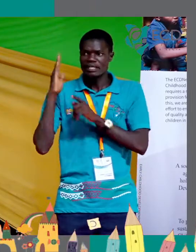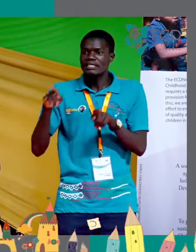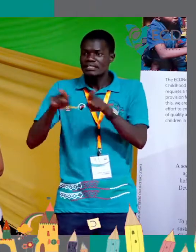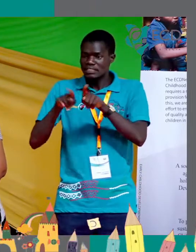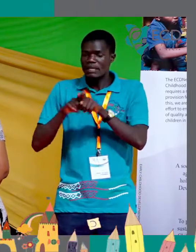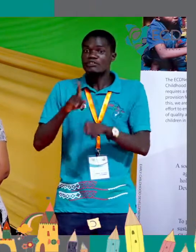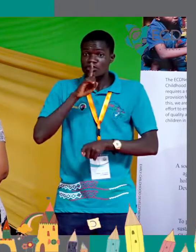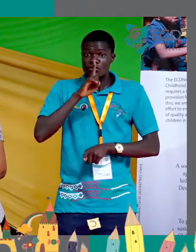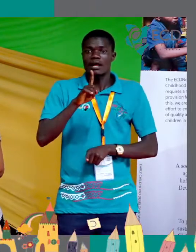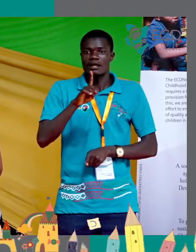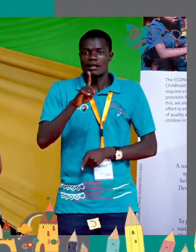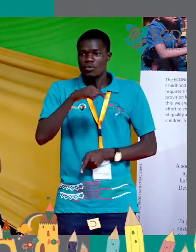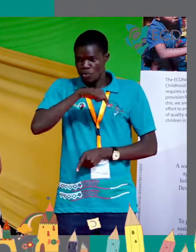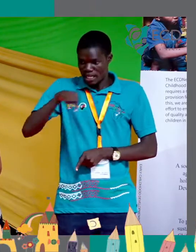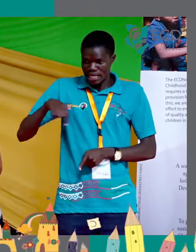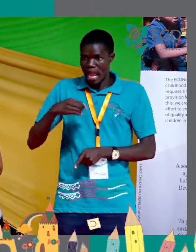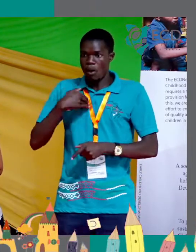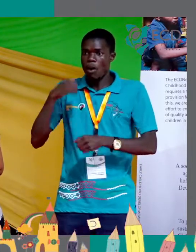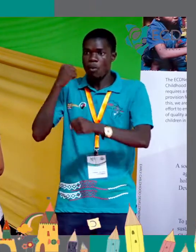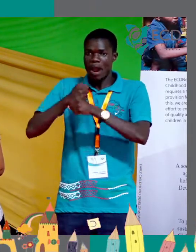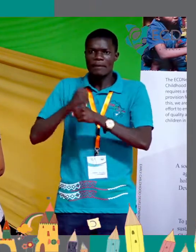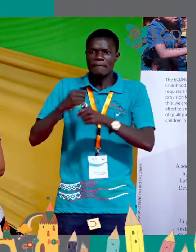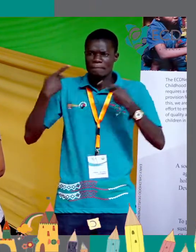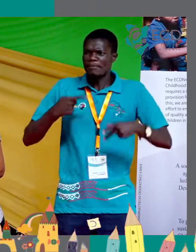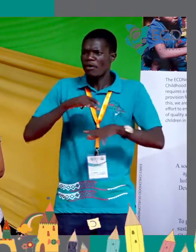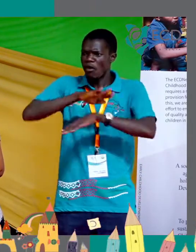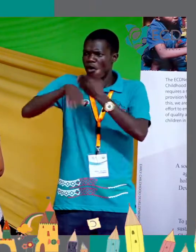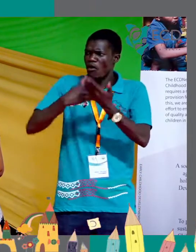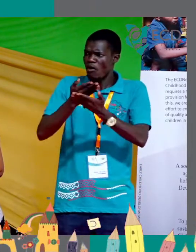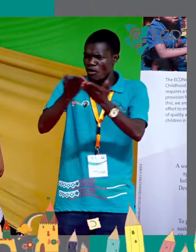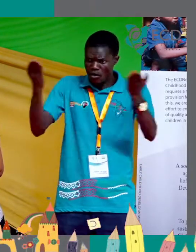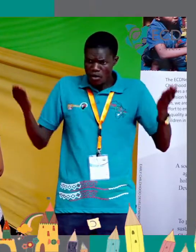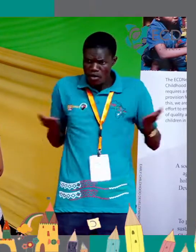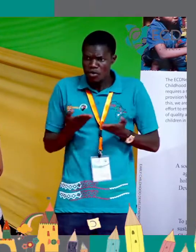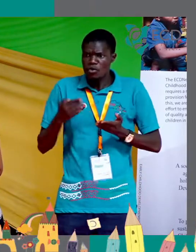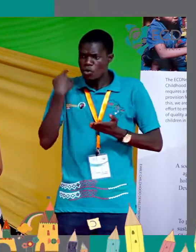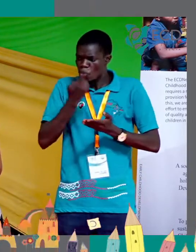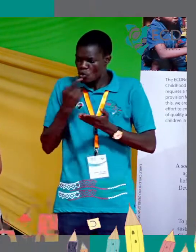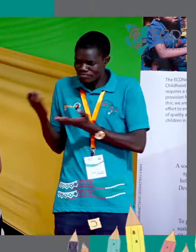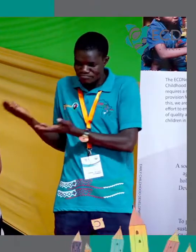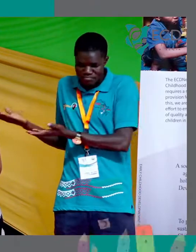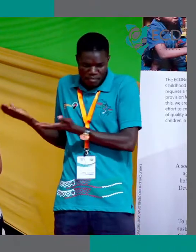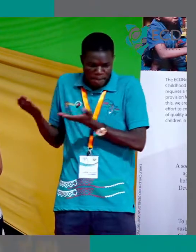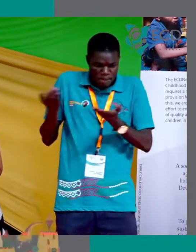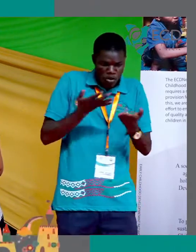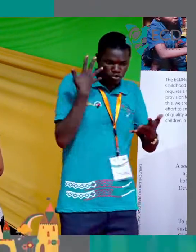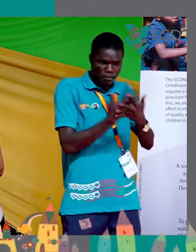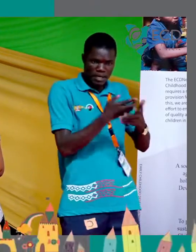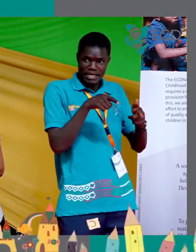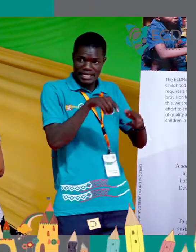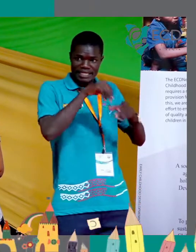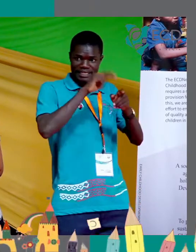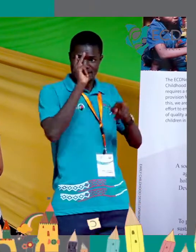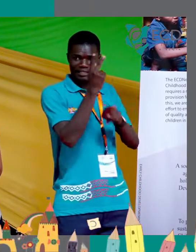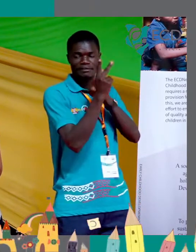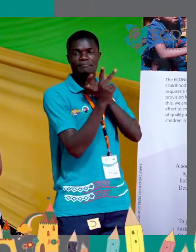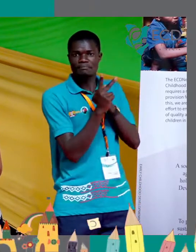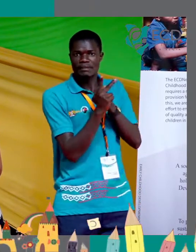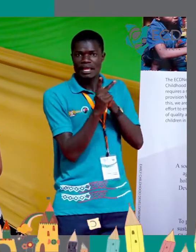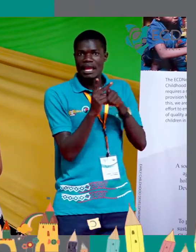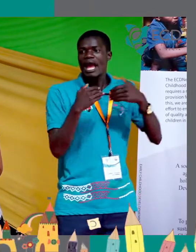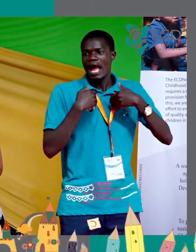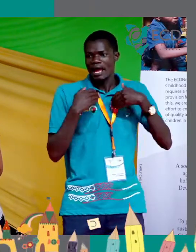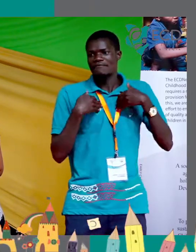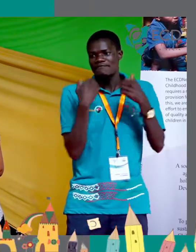by ensuring that all persons who are legally committed to the prison facilities in the country have